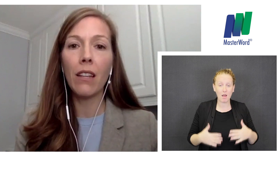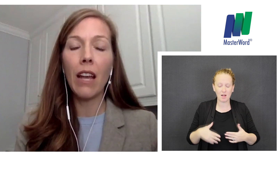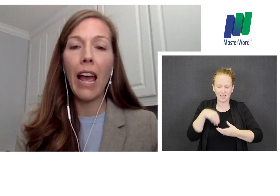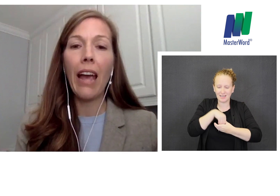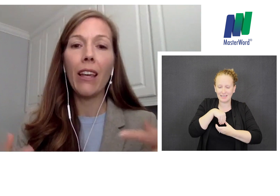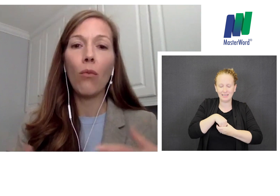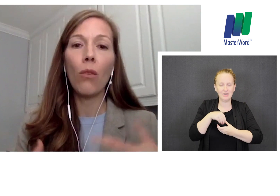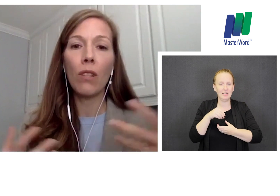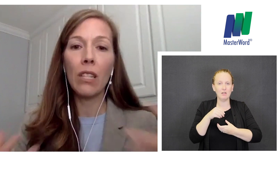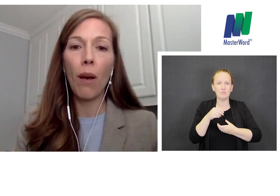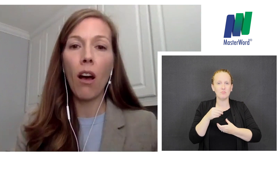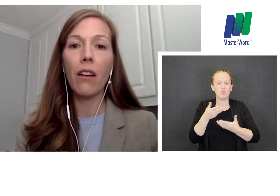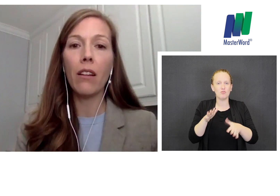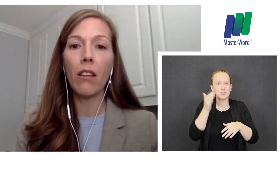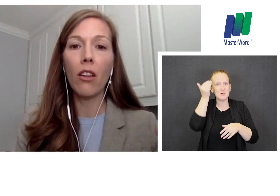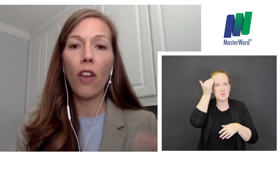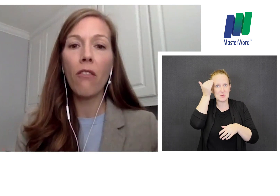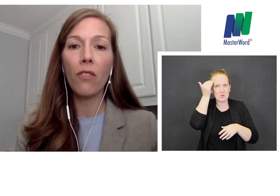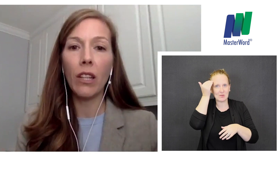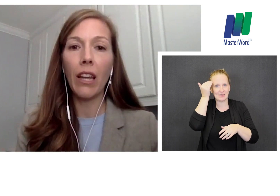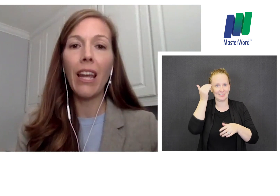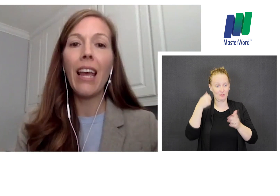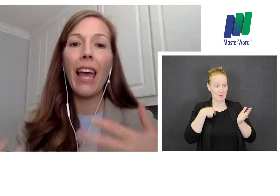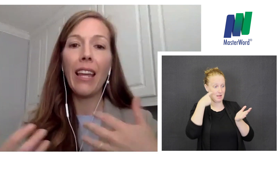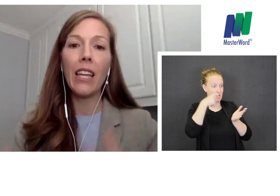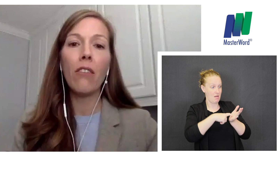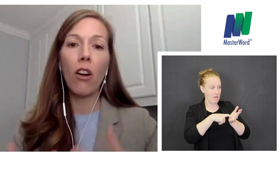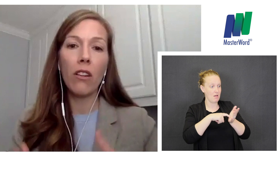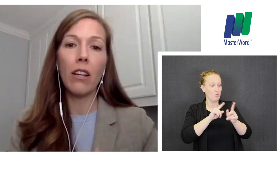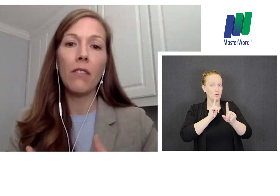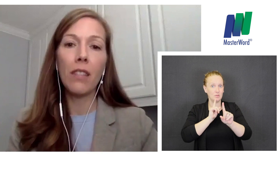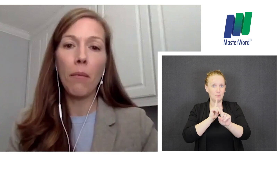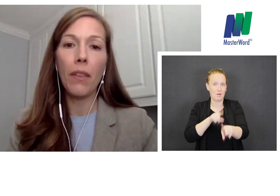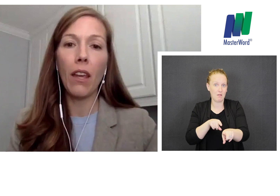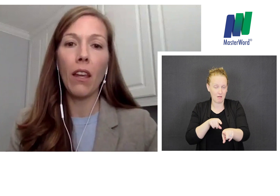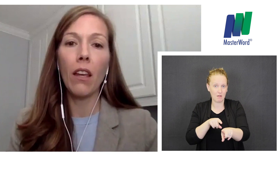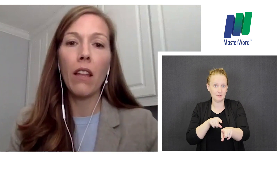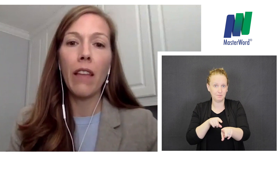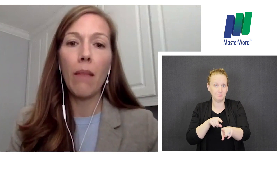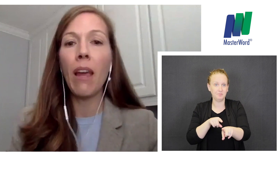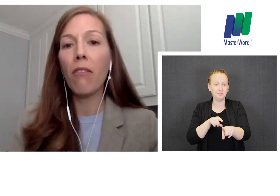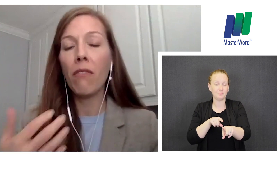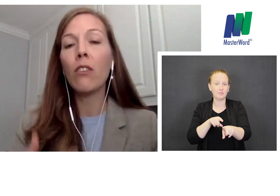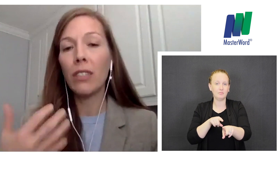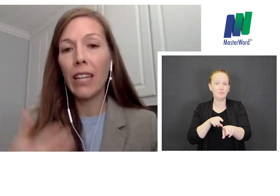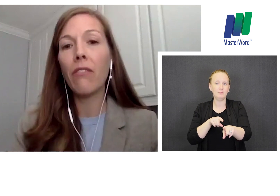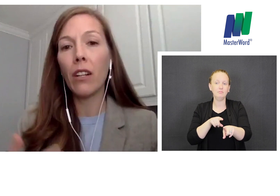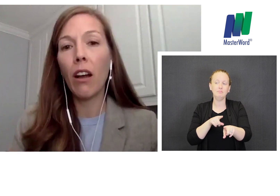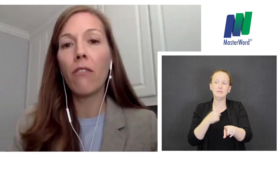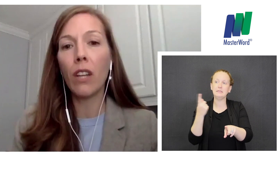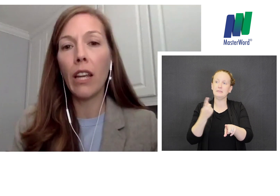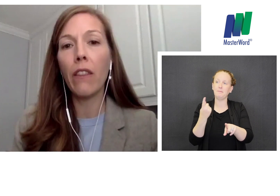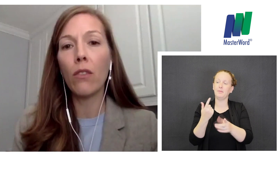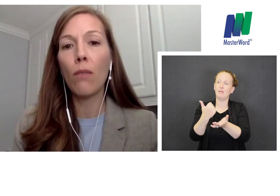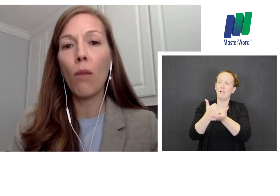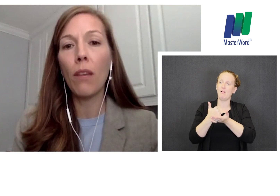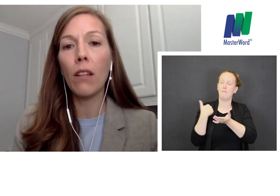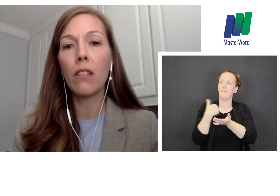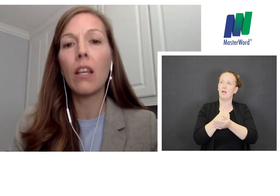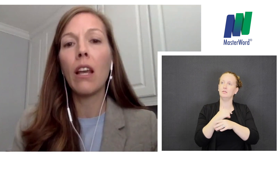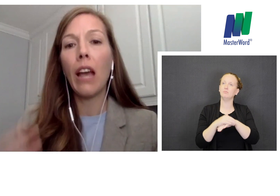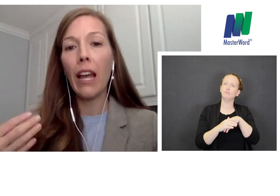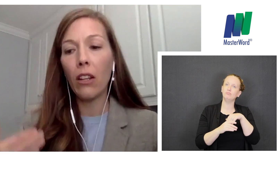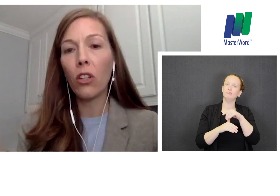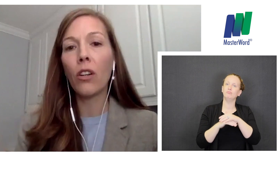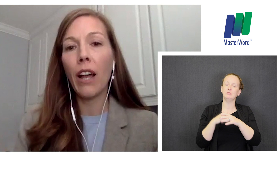wise, and can we respond thoughtfully and give ourselves something that may feel safe and comforting in those